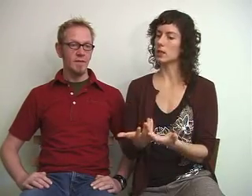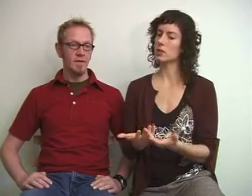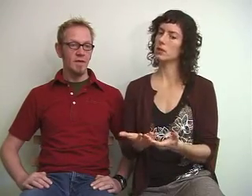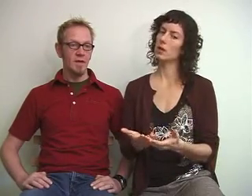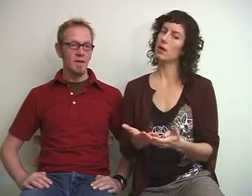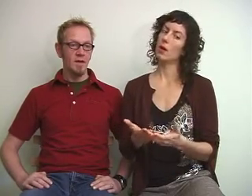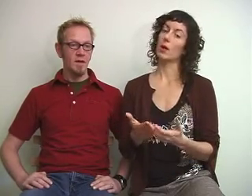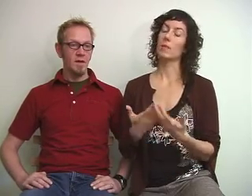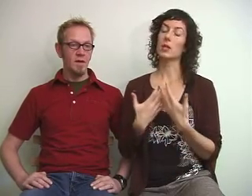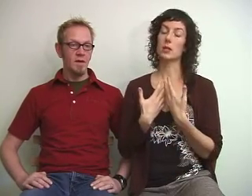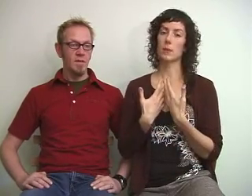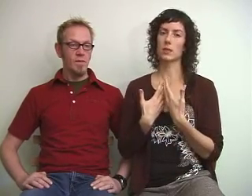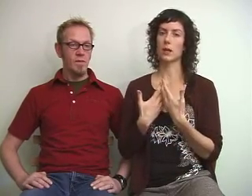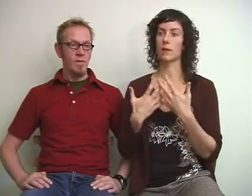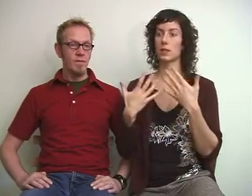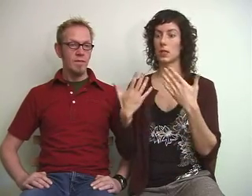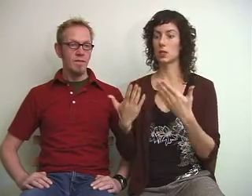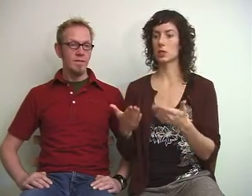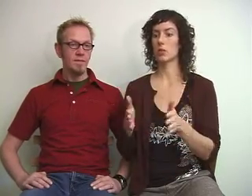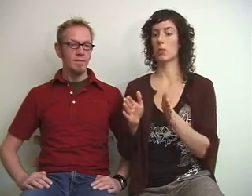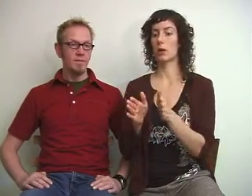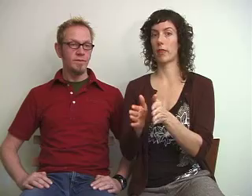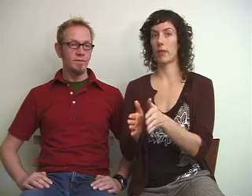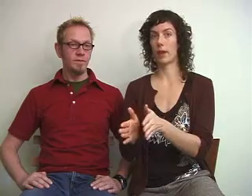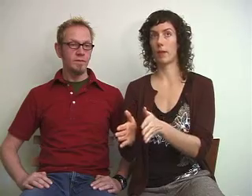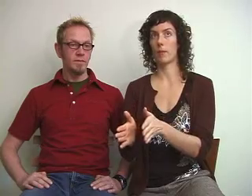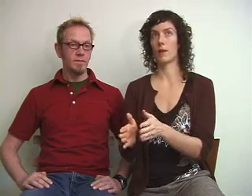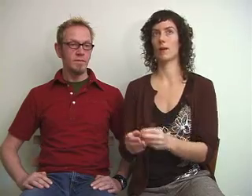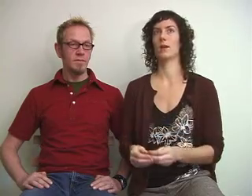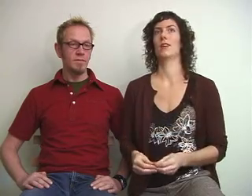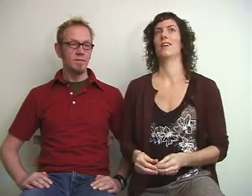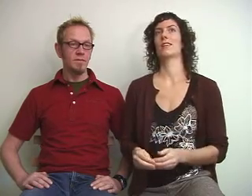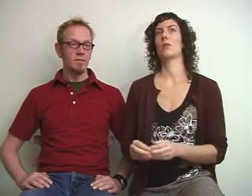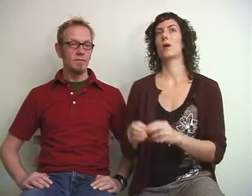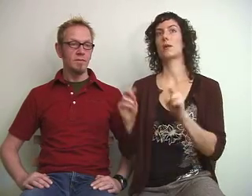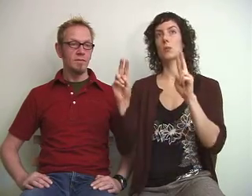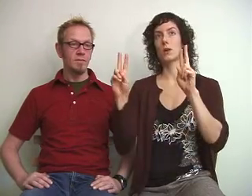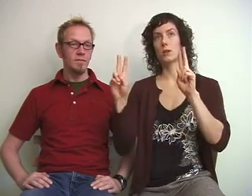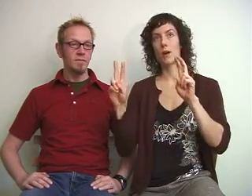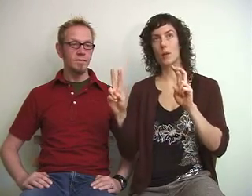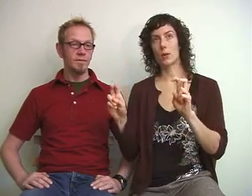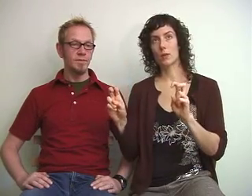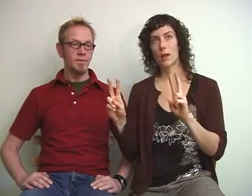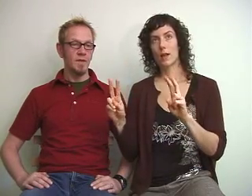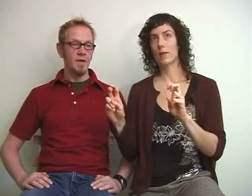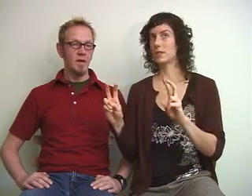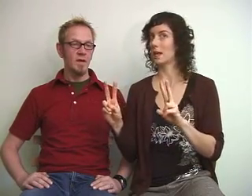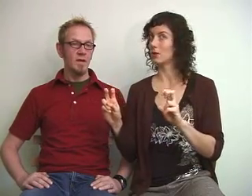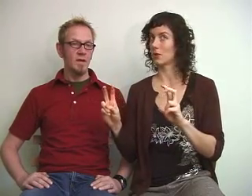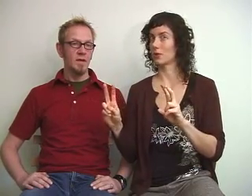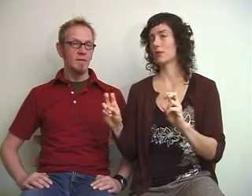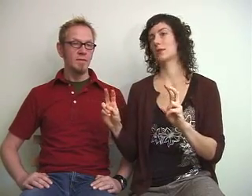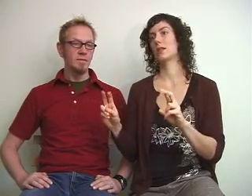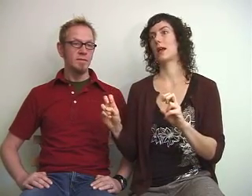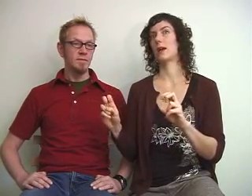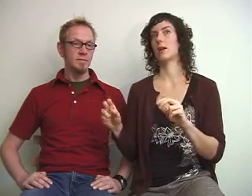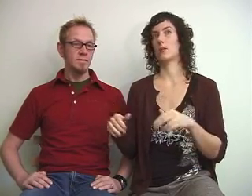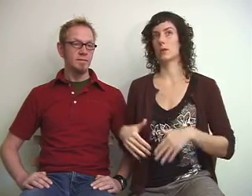teach, especially myself, I teach a theme. So we're going to talk about center today. We're going to talk